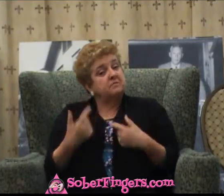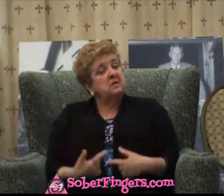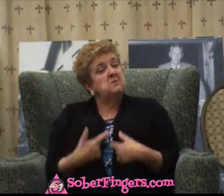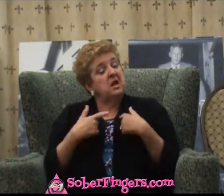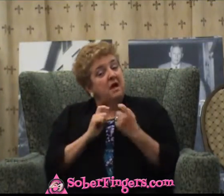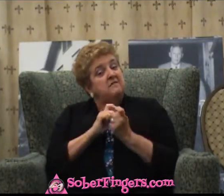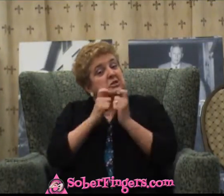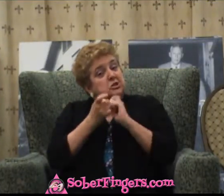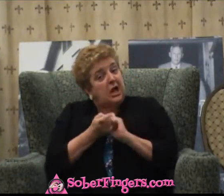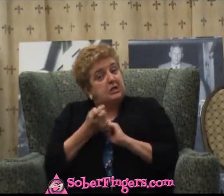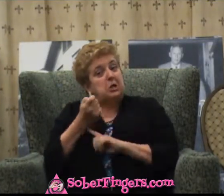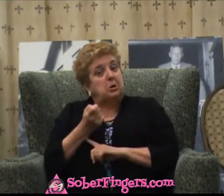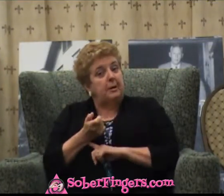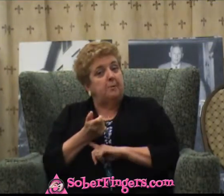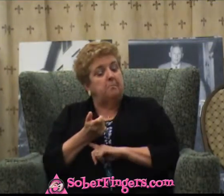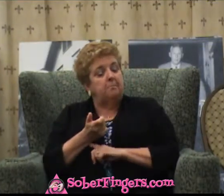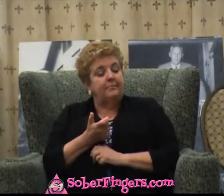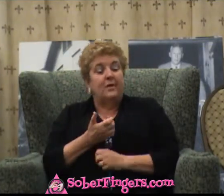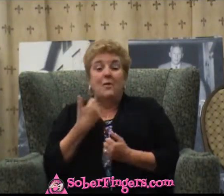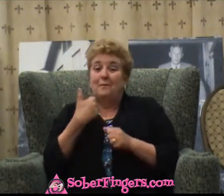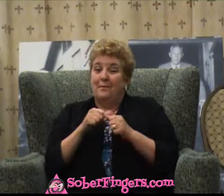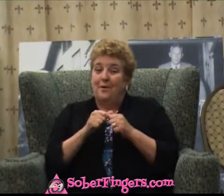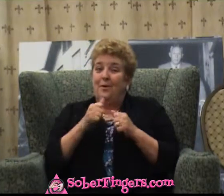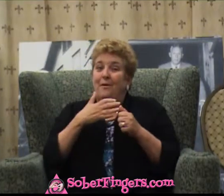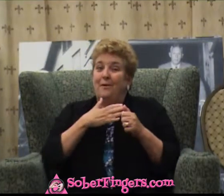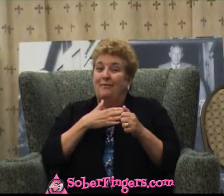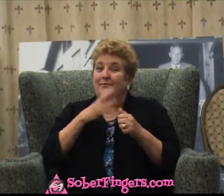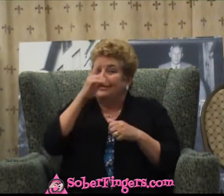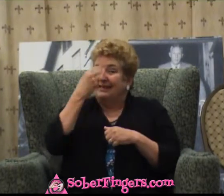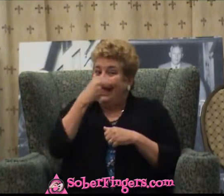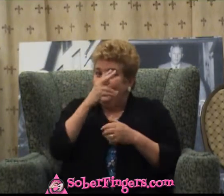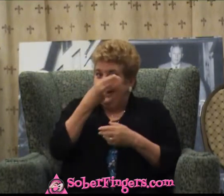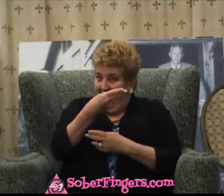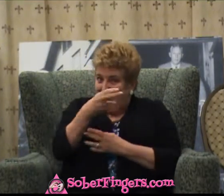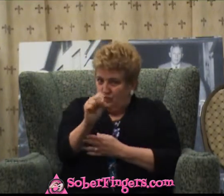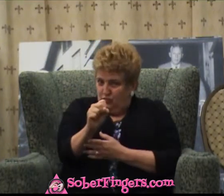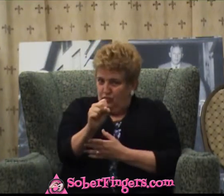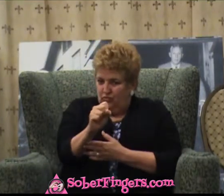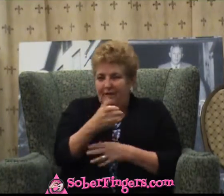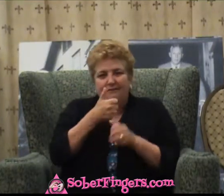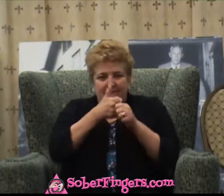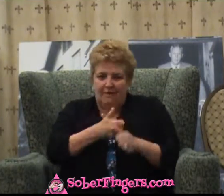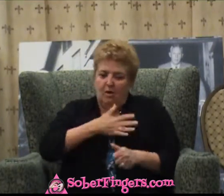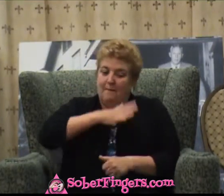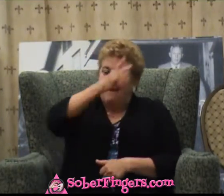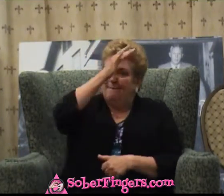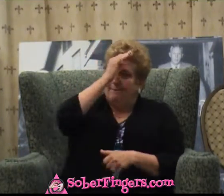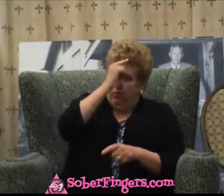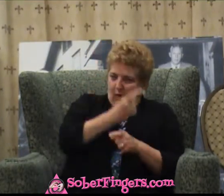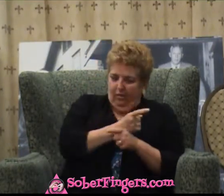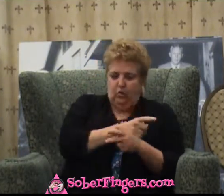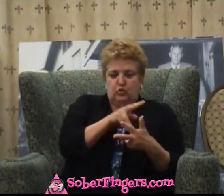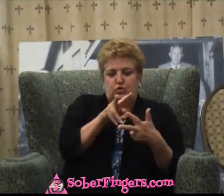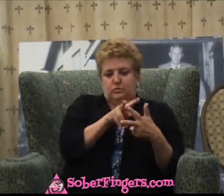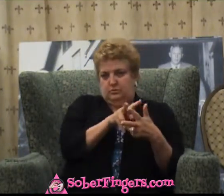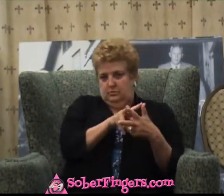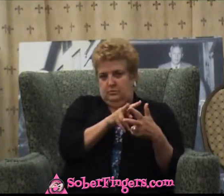again my brothers to high school, and I went to Catholic high school as well. And I'd made a decision when I became a freshman in high school that I was